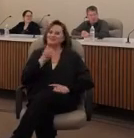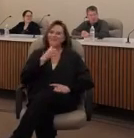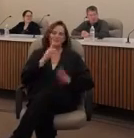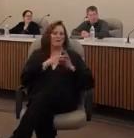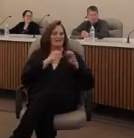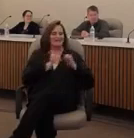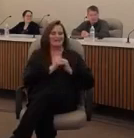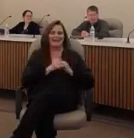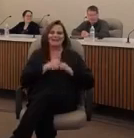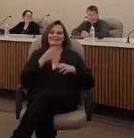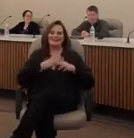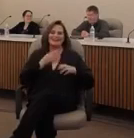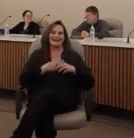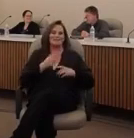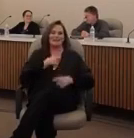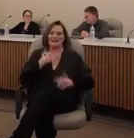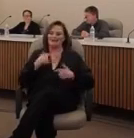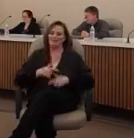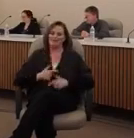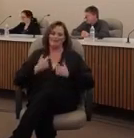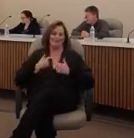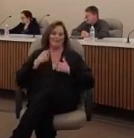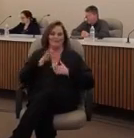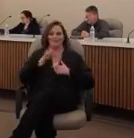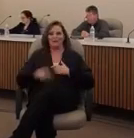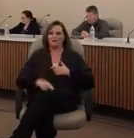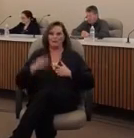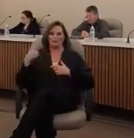in Rochester too long.